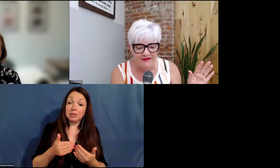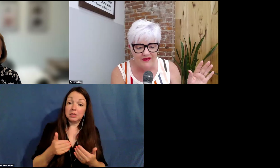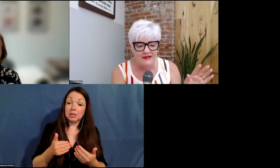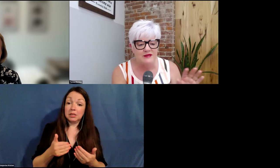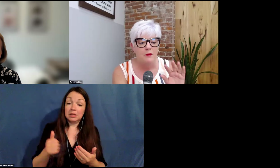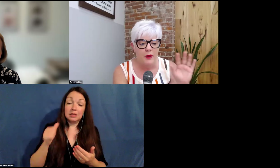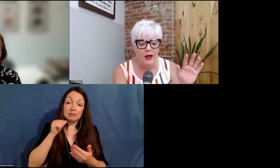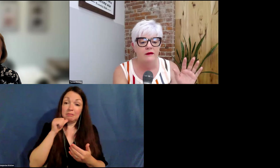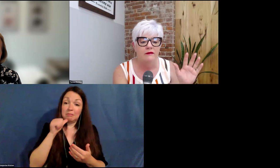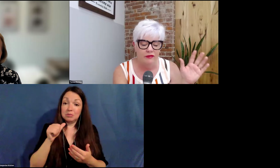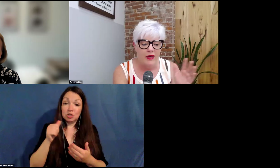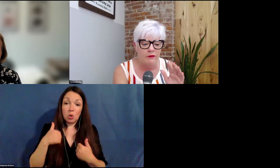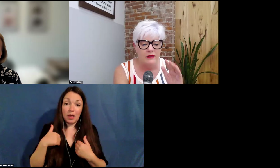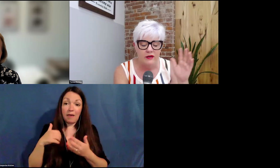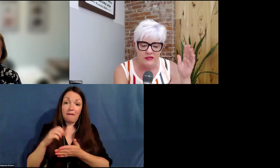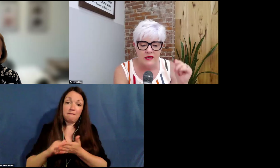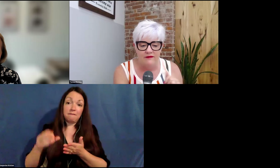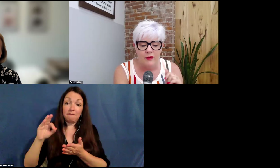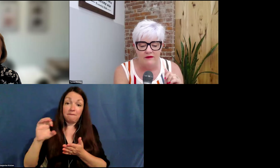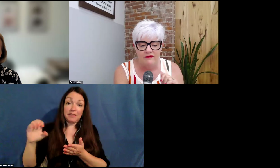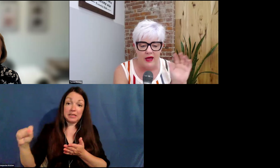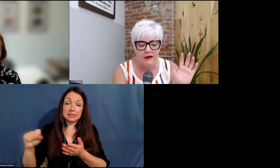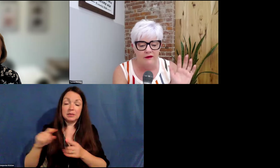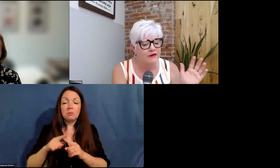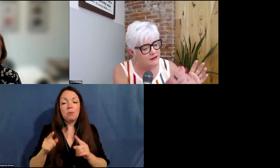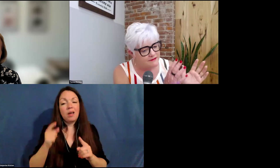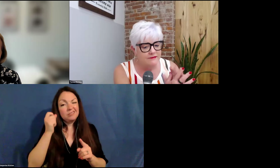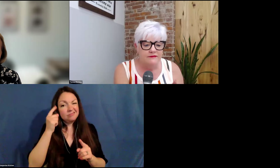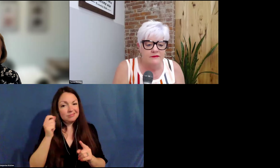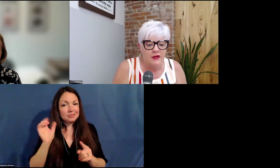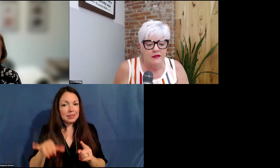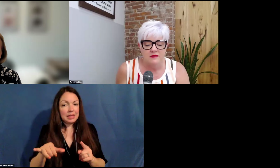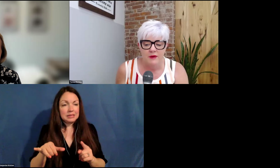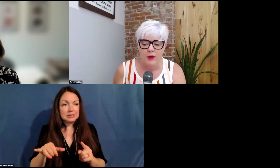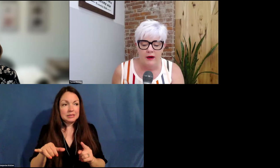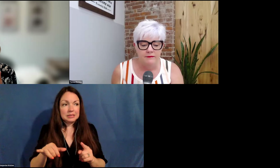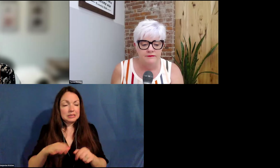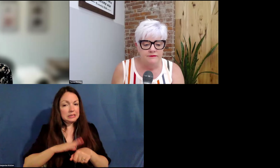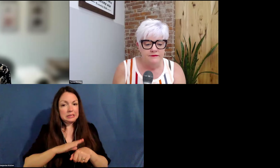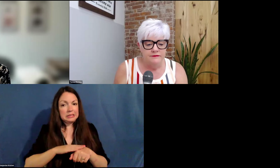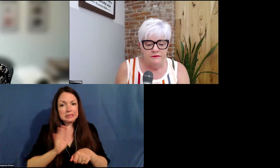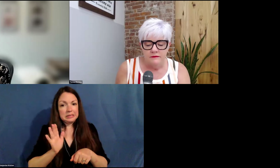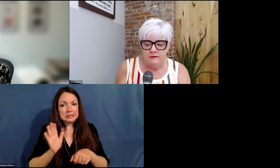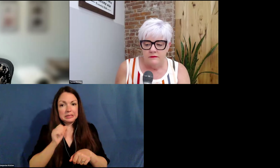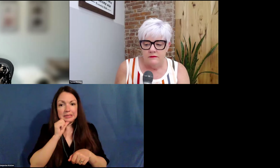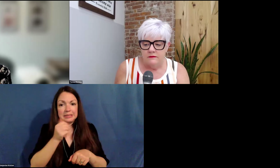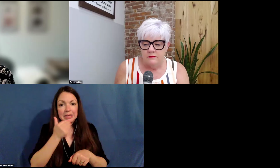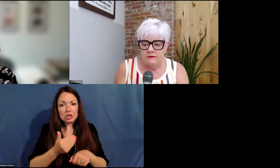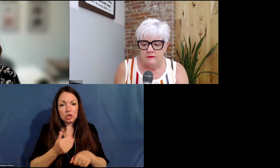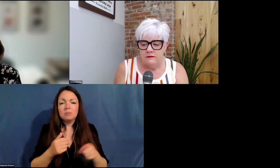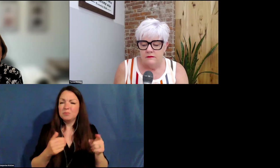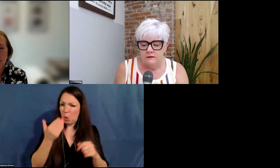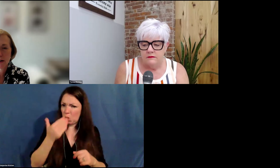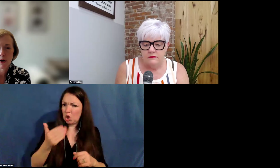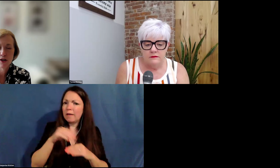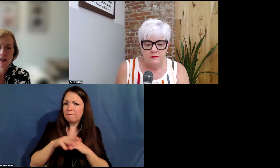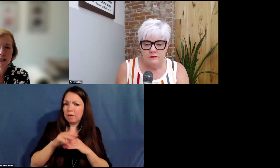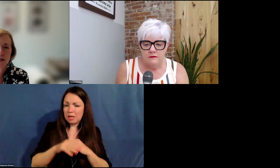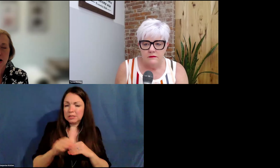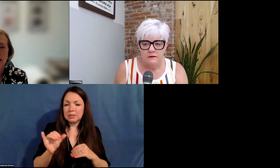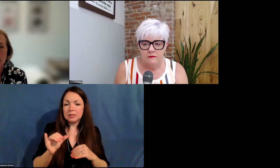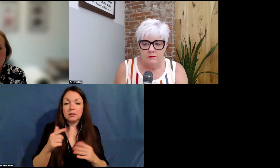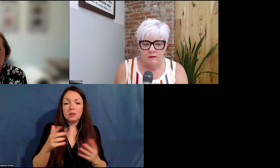out any fees, but that right there is kind of a red flag of let's beware. Yeah, good advice. And just to respond to a couple